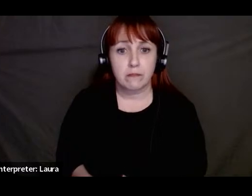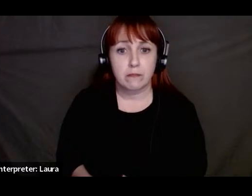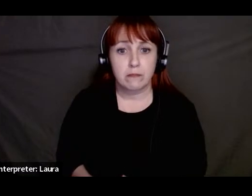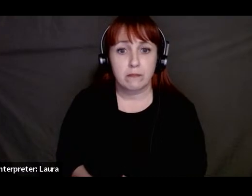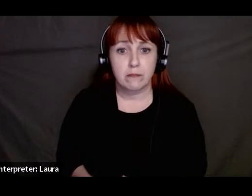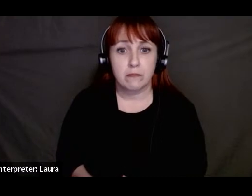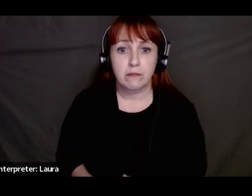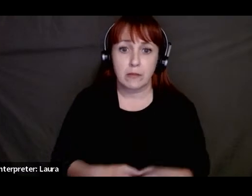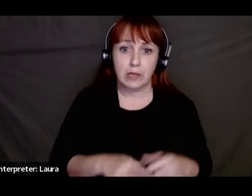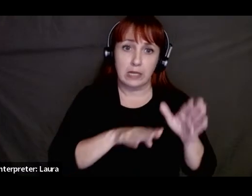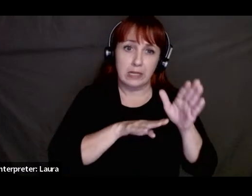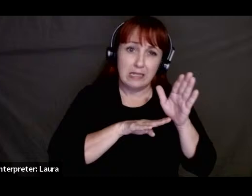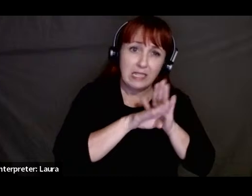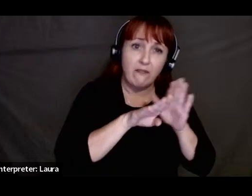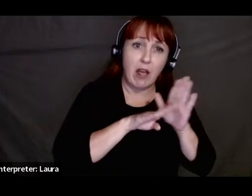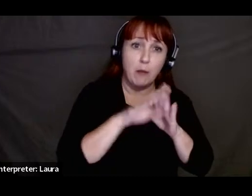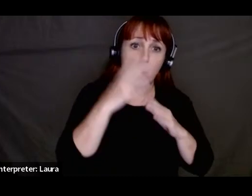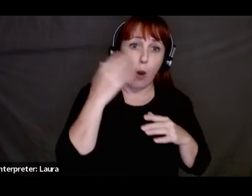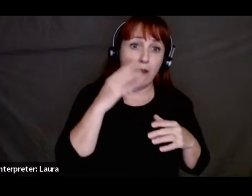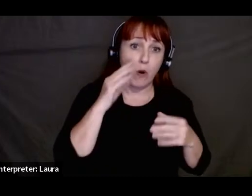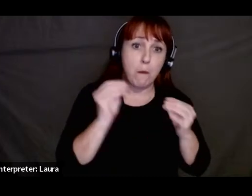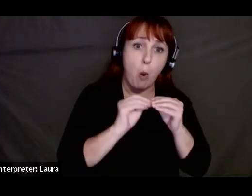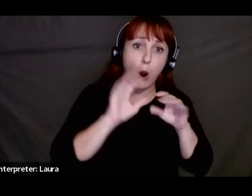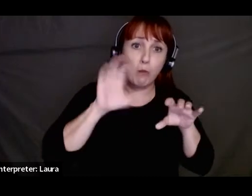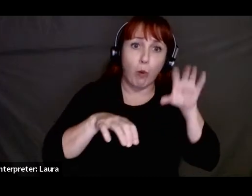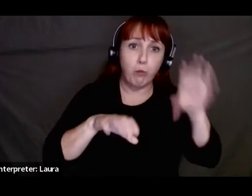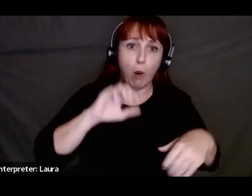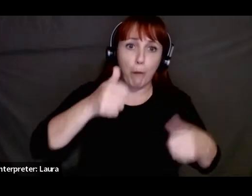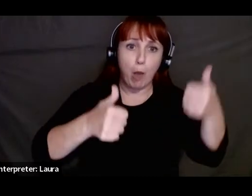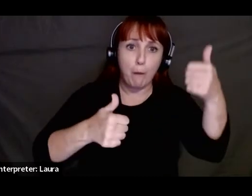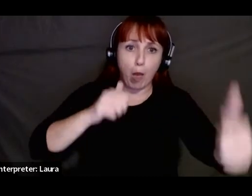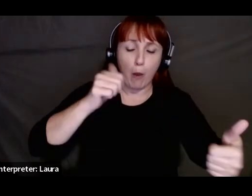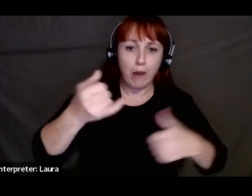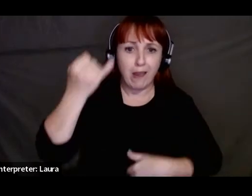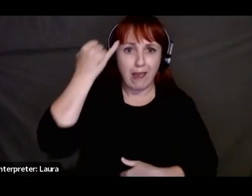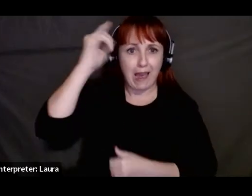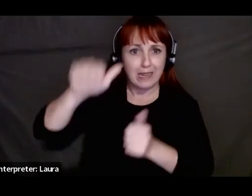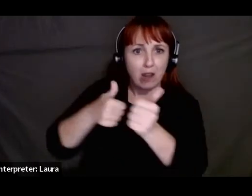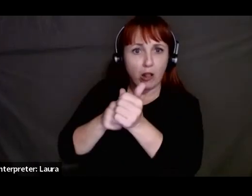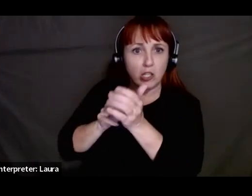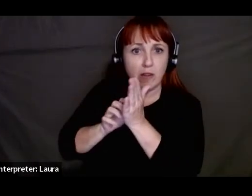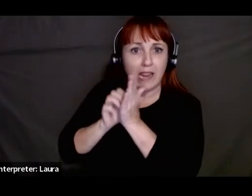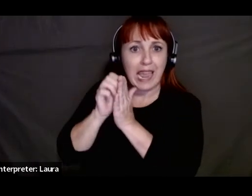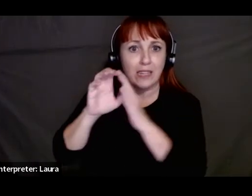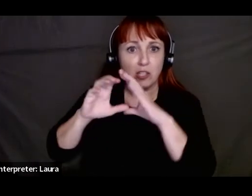And development for the sake of development is the ideology of a cancer cell.